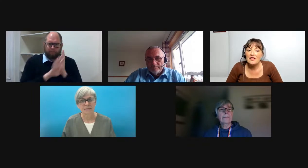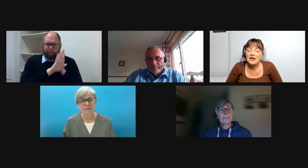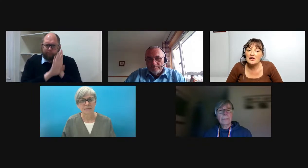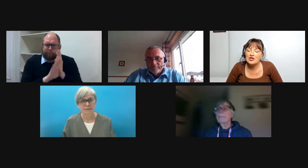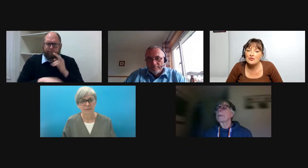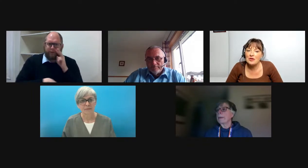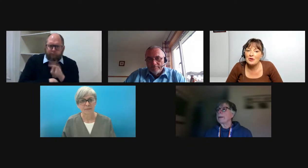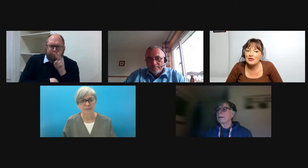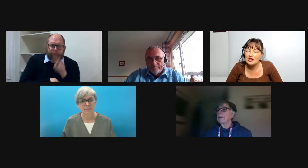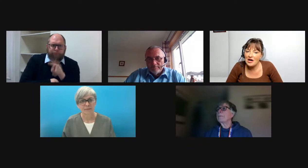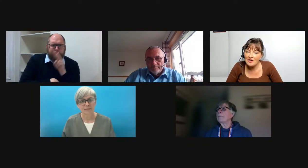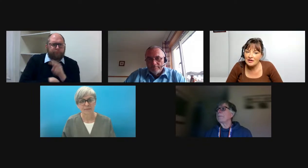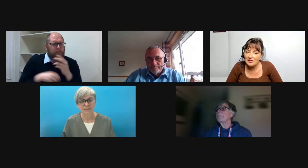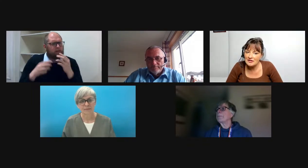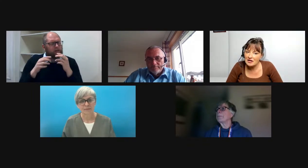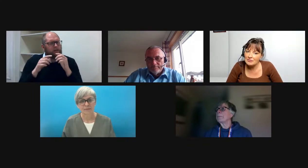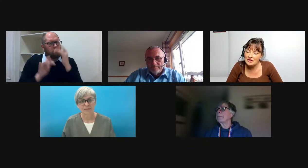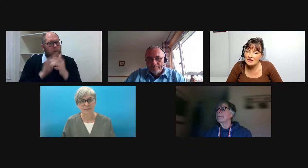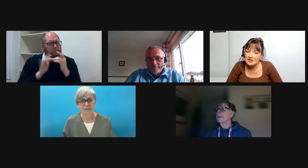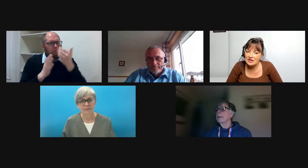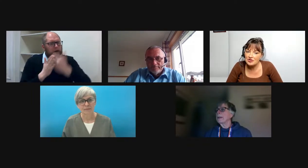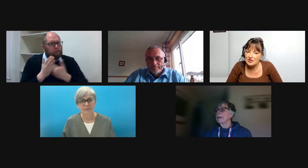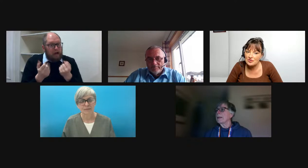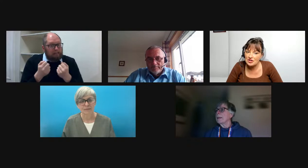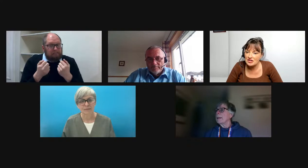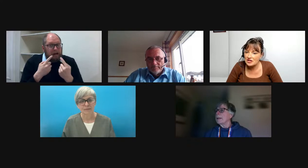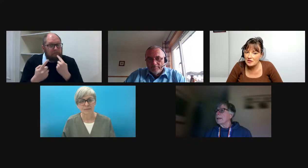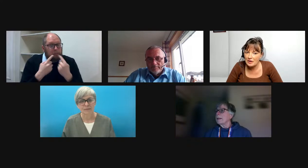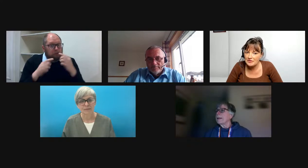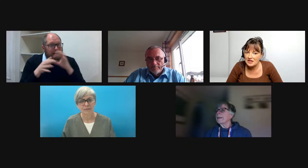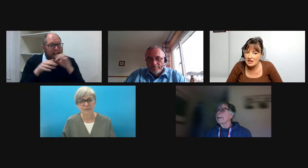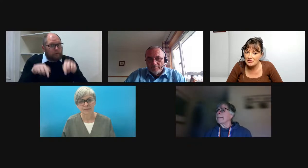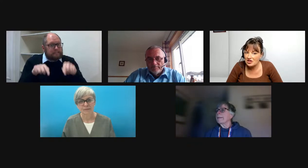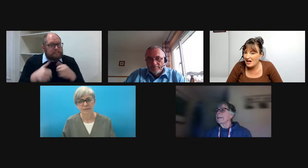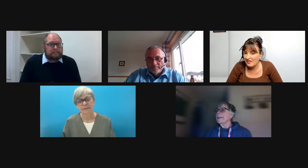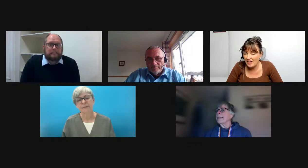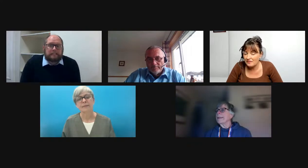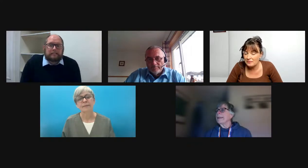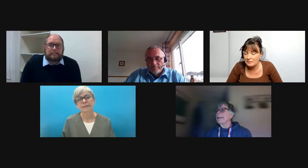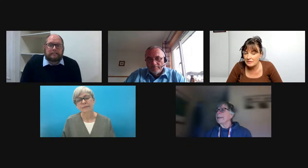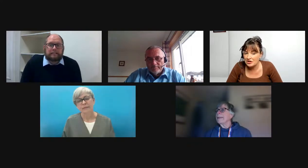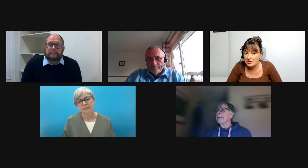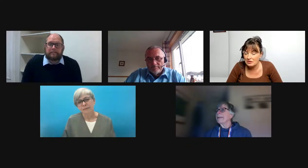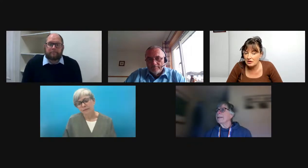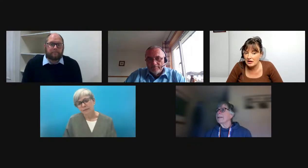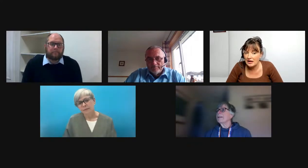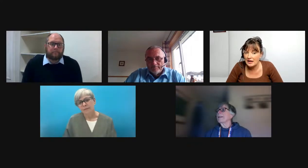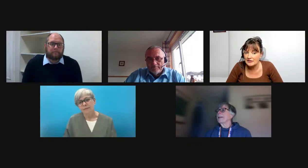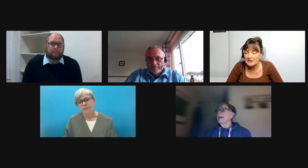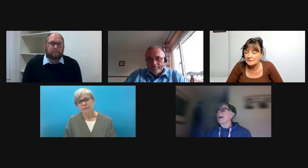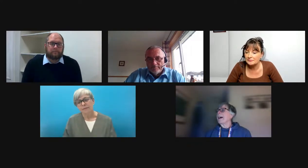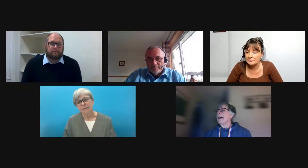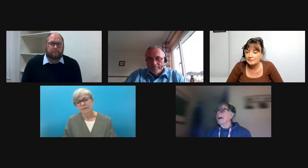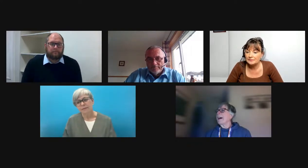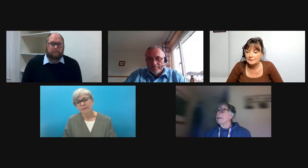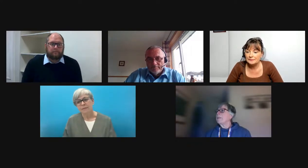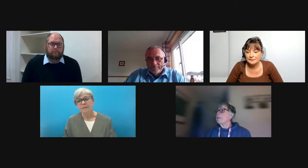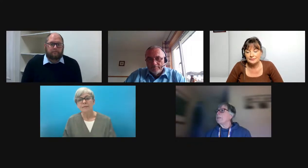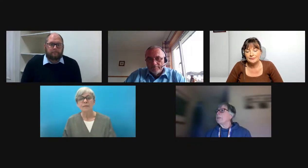statistics that can show the amount of traffic that's coming to these resources on your website? Do you have that information at hand?